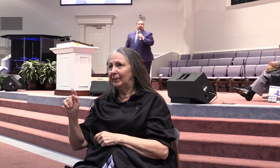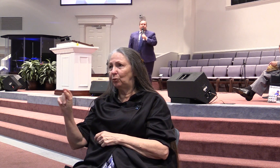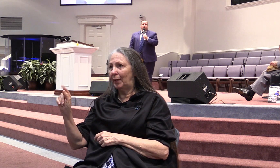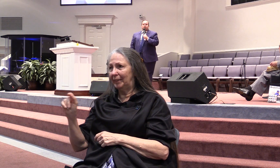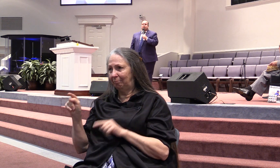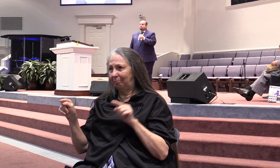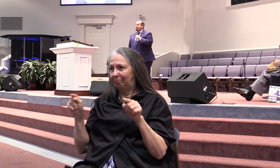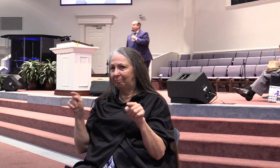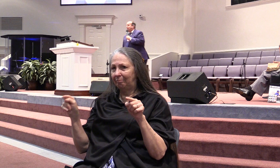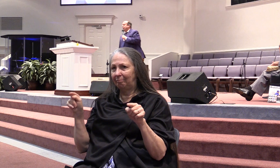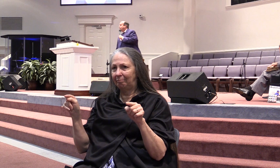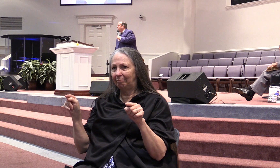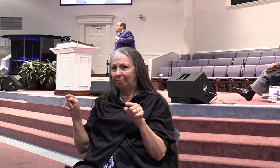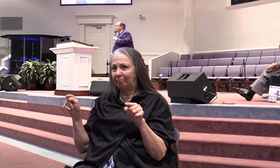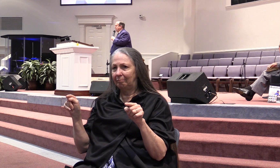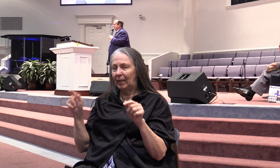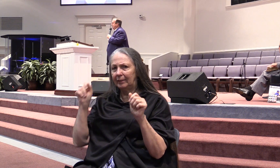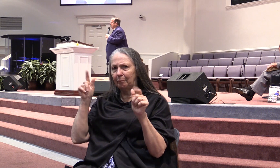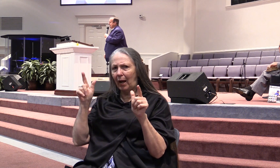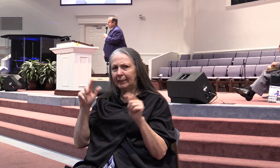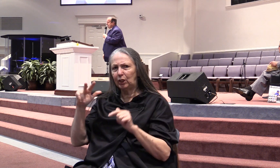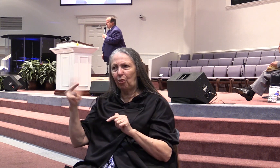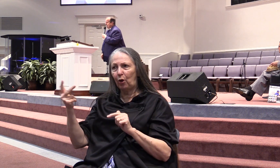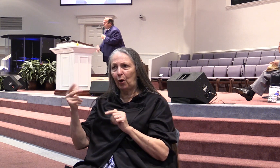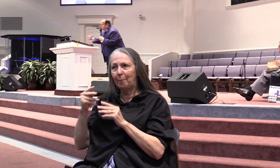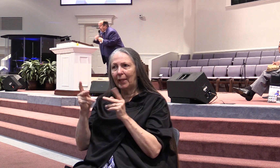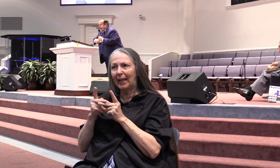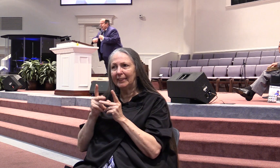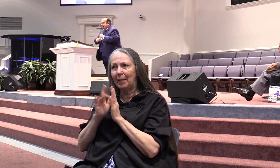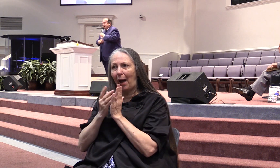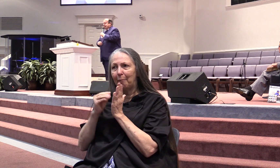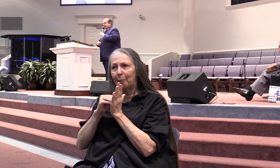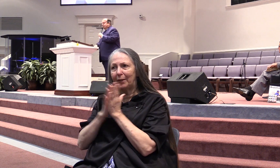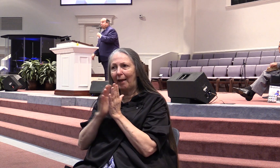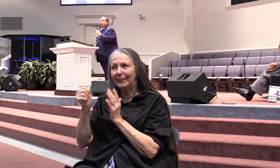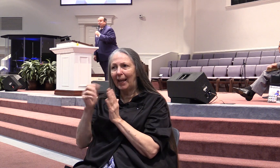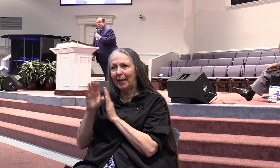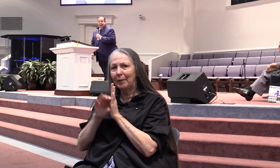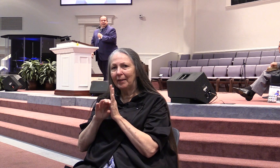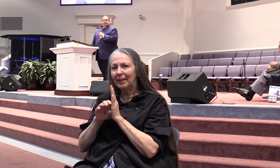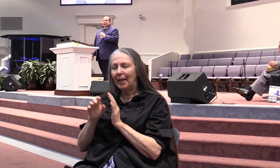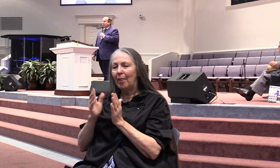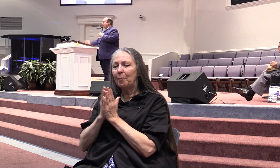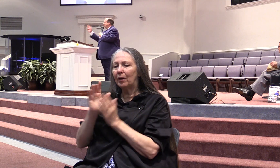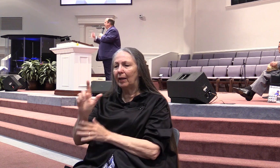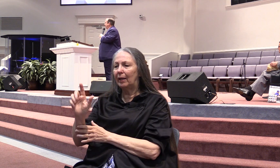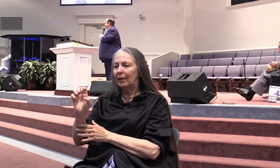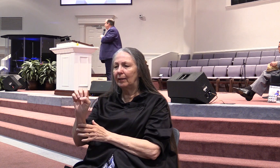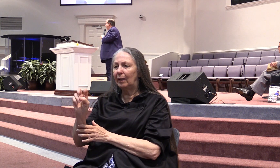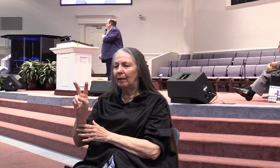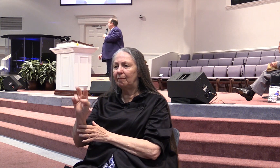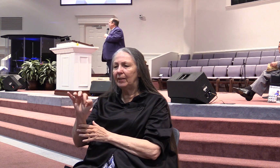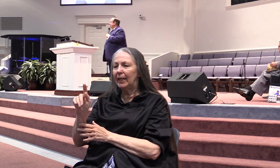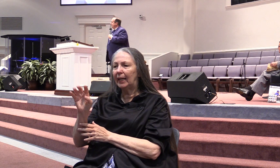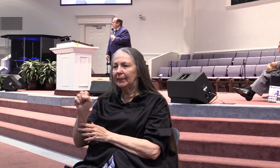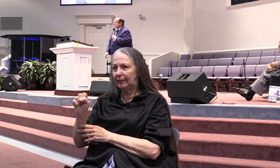I found, much to my surprise, a 3rd listing. I was reading in the book of Leviticus. You remember Leviticus, don't